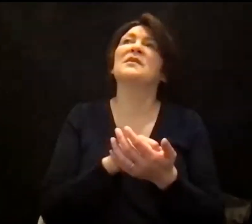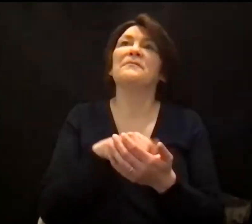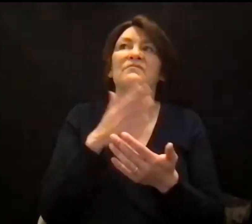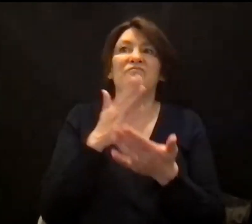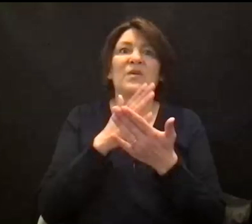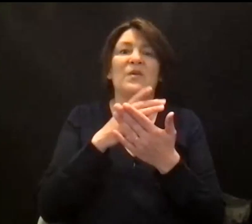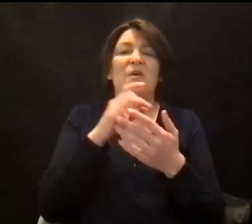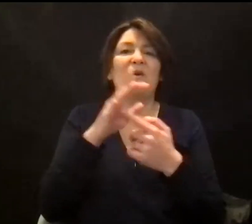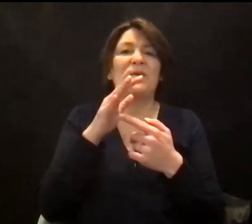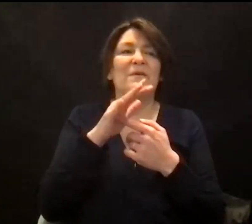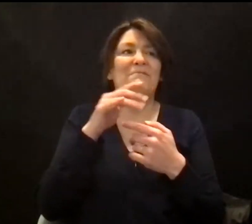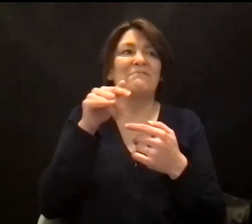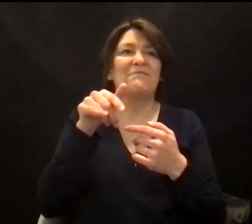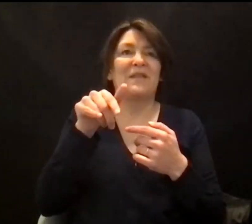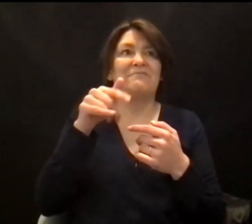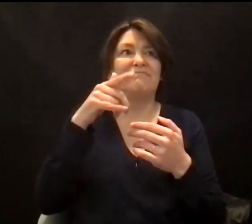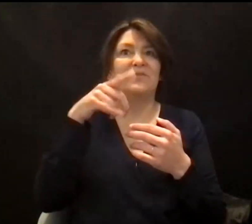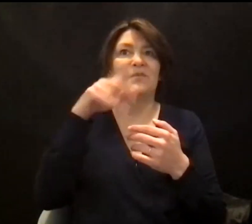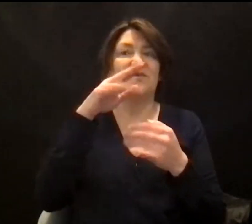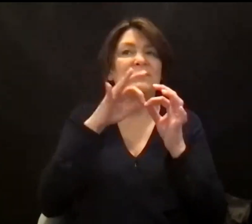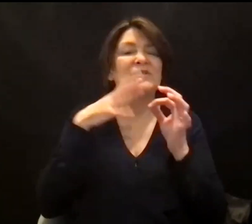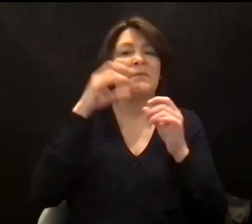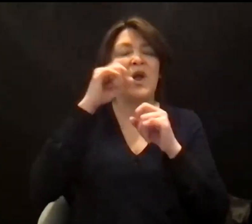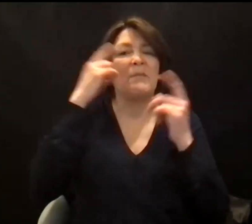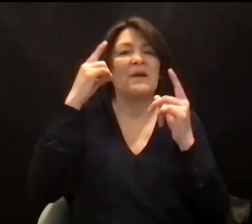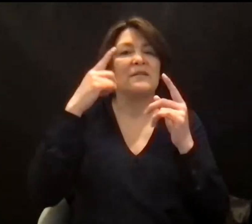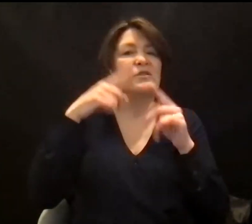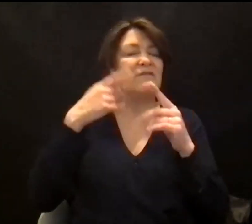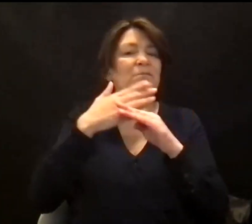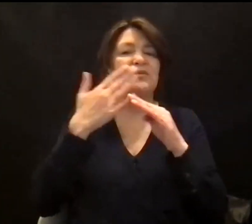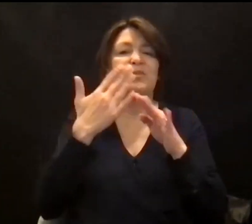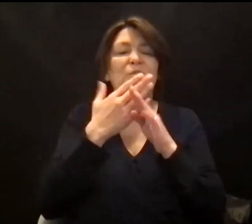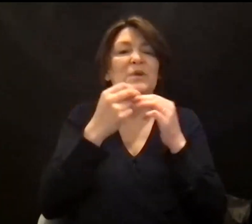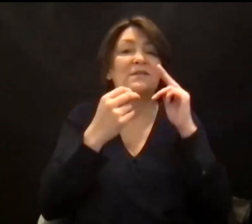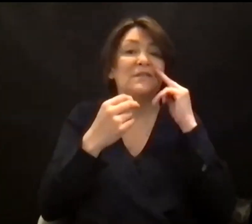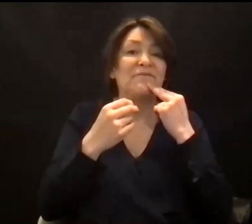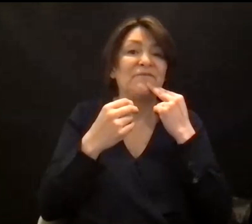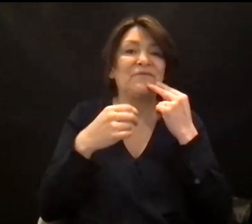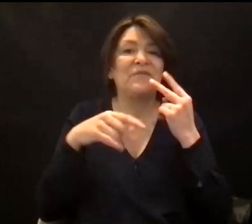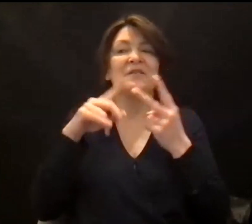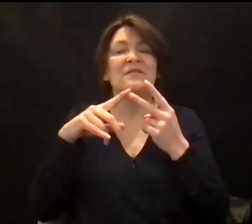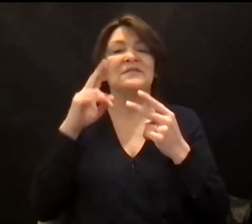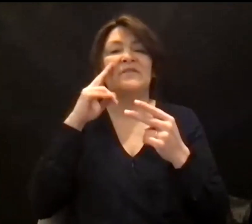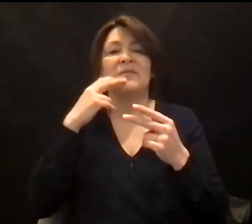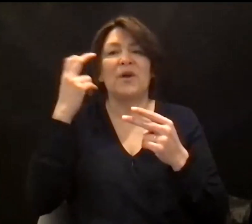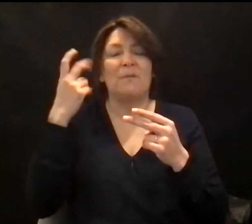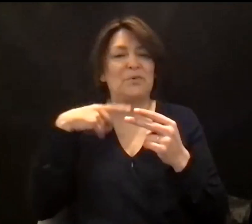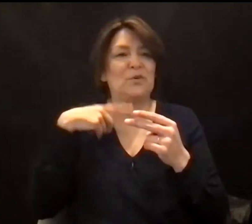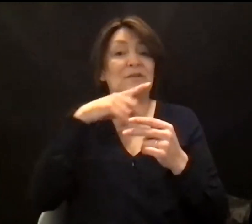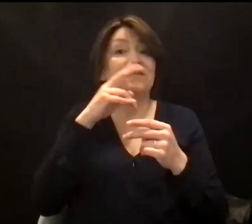Yeah, this is a good point. It's really important that the interpreters are aware of the difference between working with a deaf